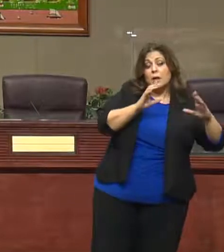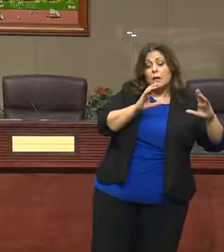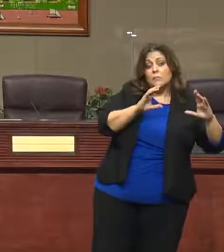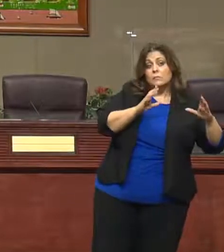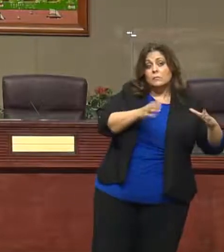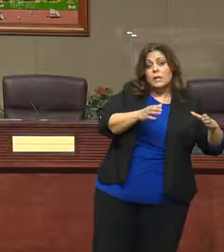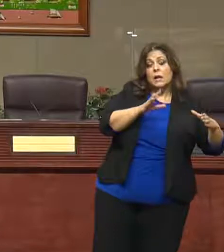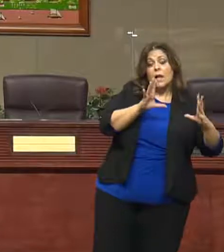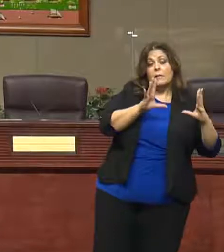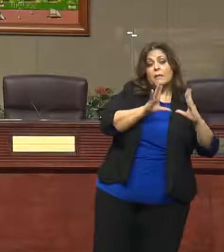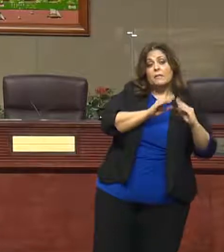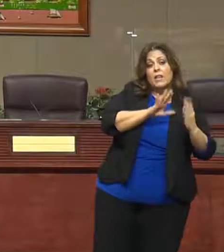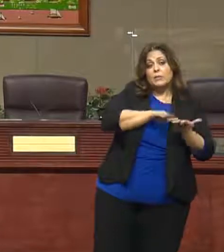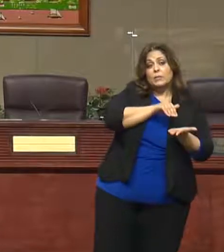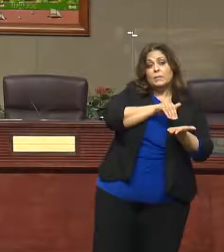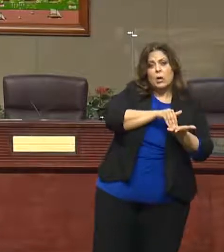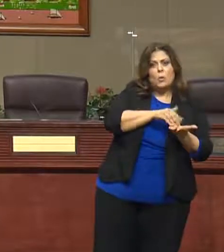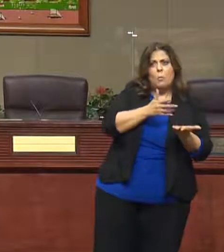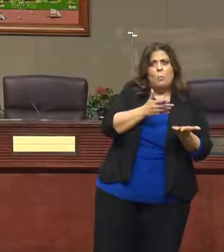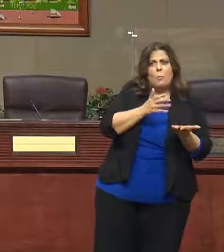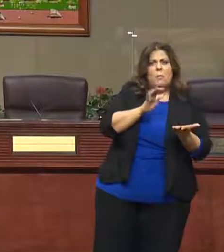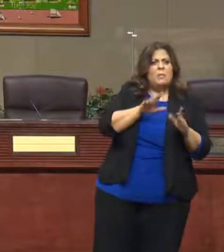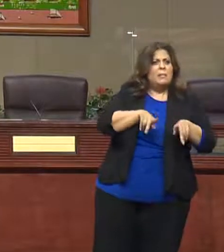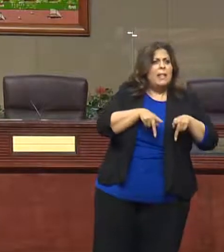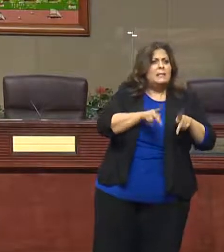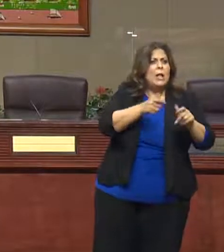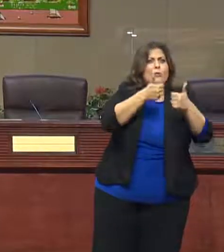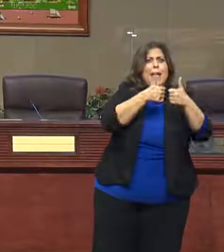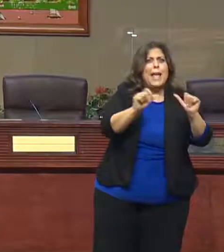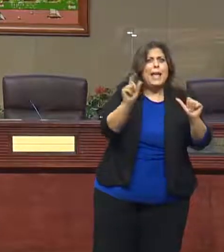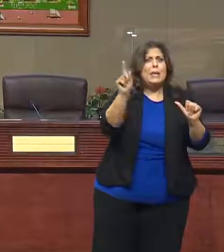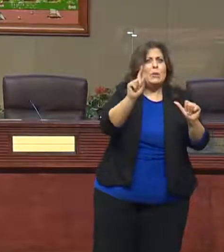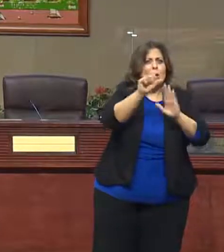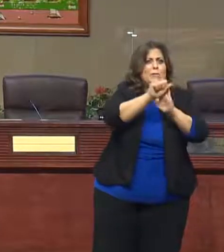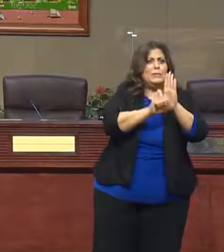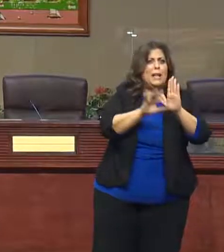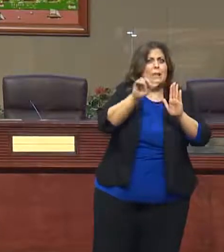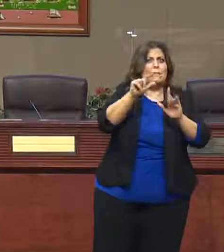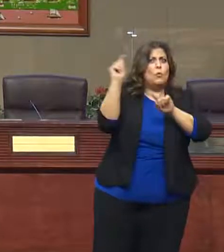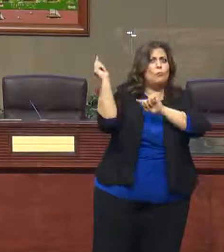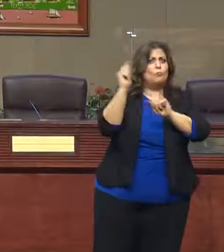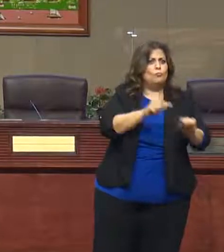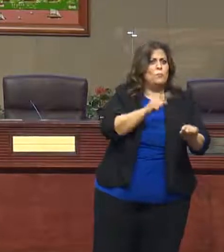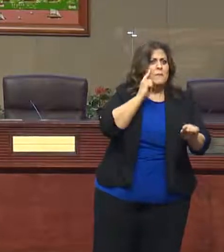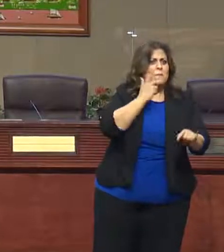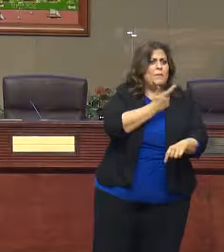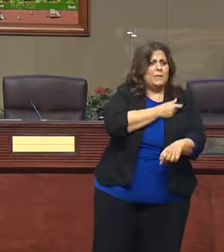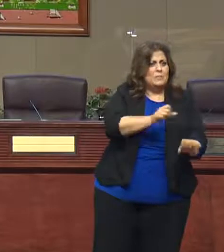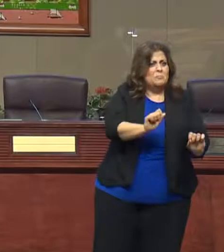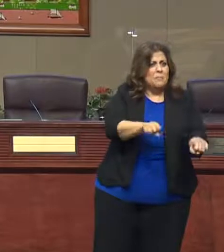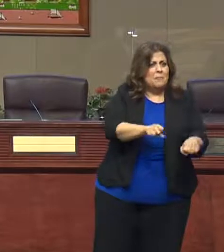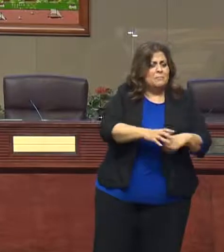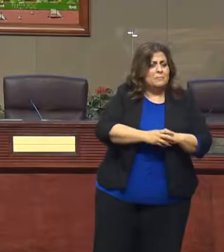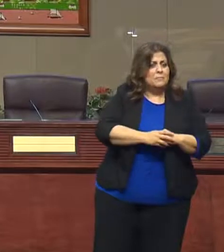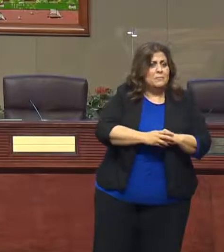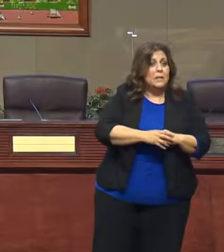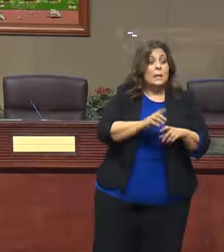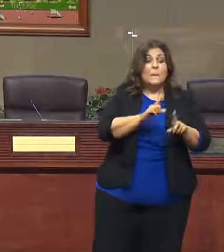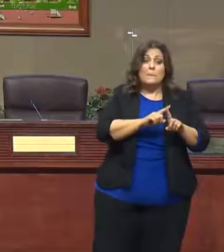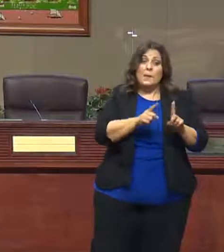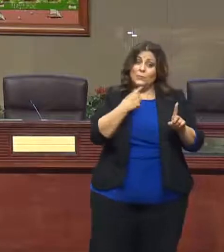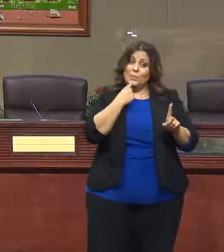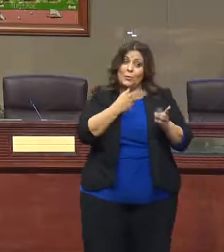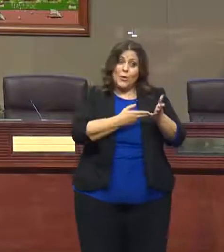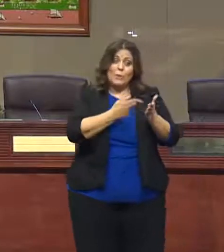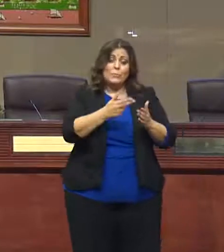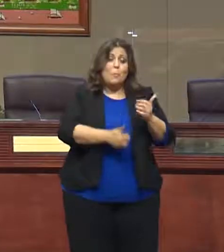the convention center, the people could come from any county, anywhere within the state of Florida and actually get vaccinated there. However, the